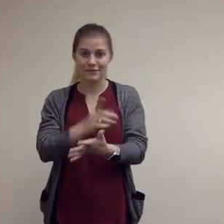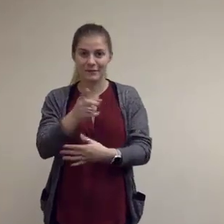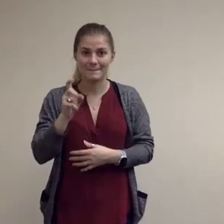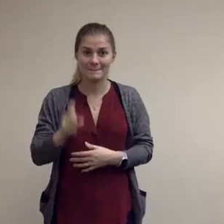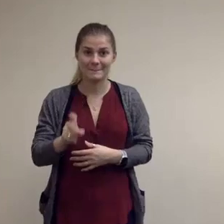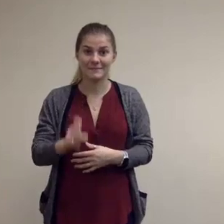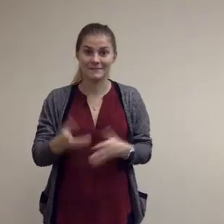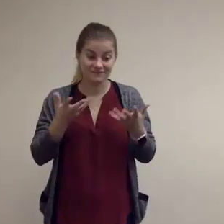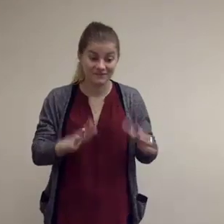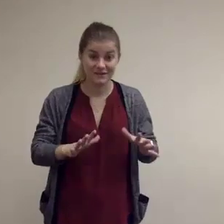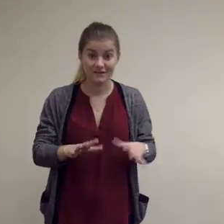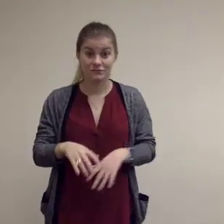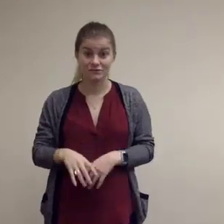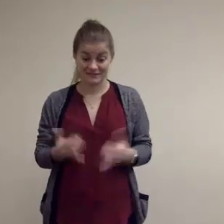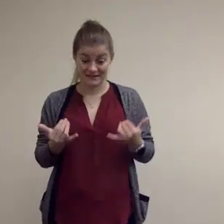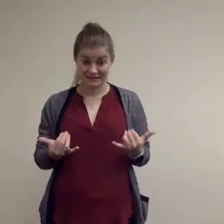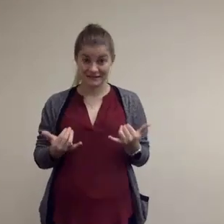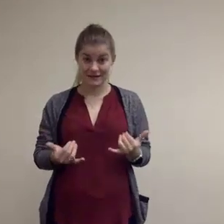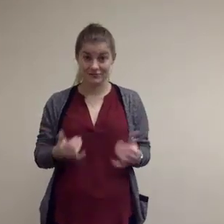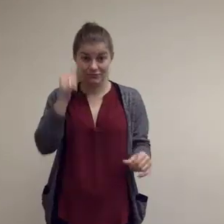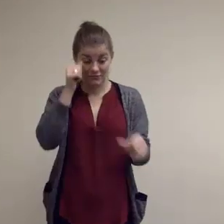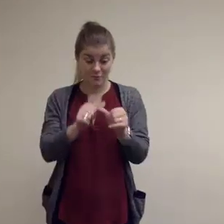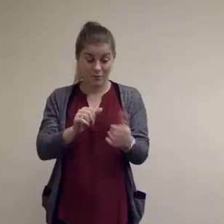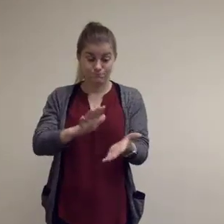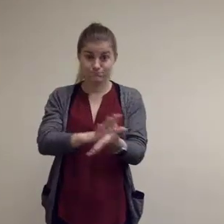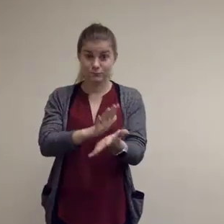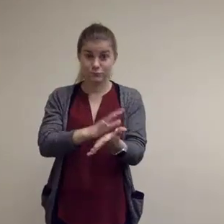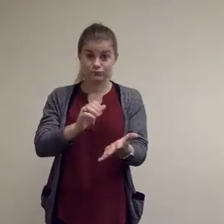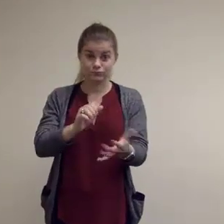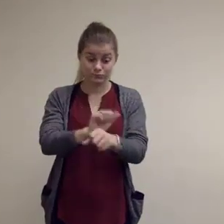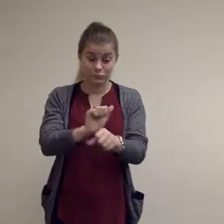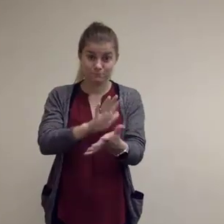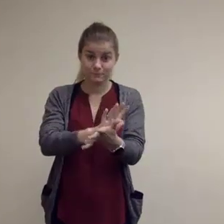the worksheet and the questions, which is questions 1 to 4. And then I'll have another thing set up here